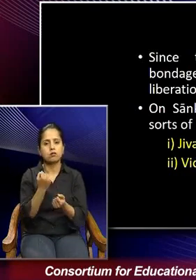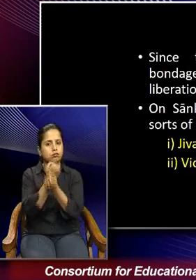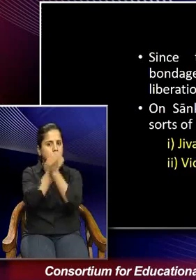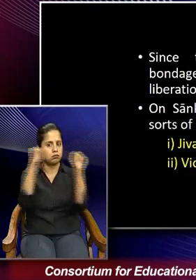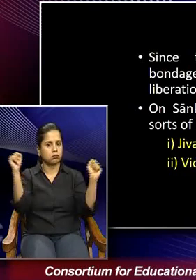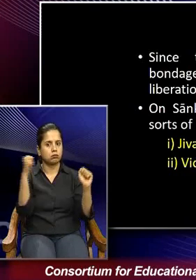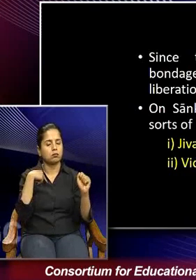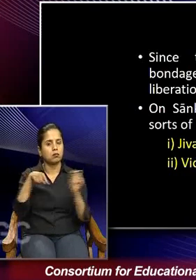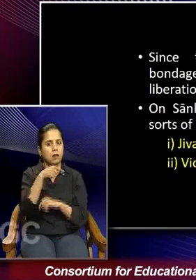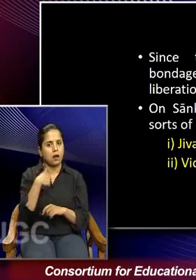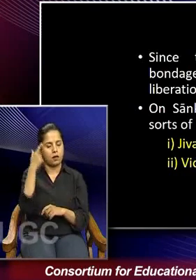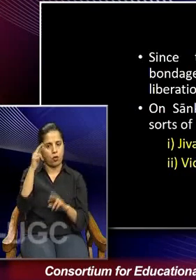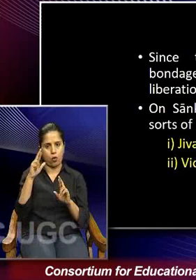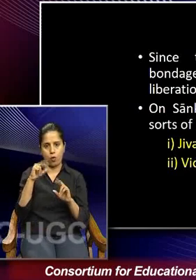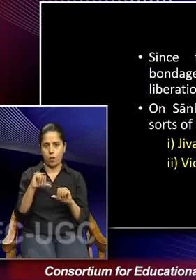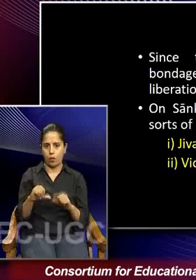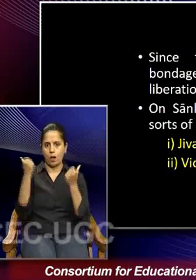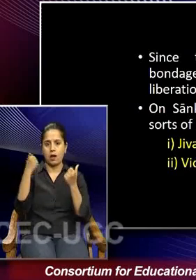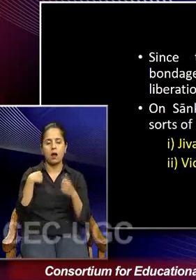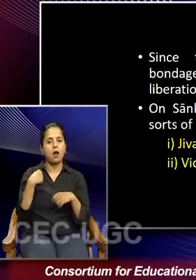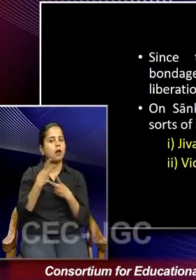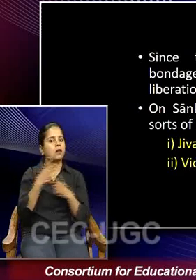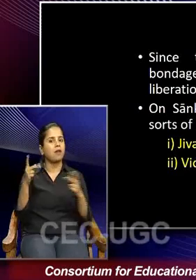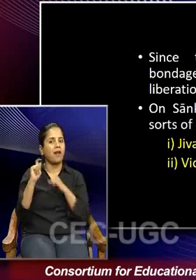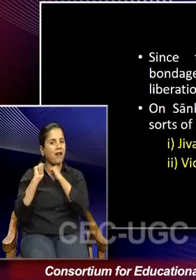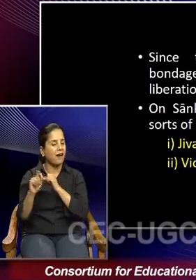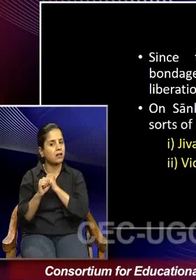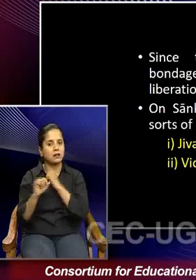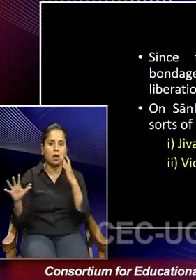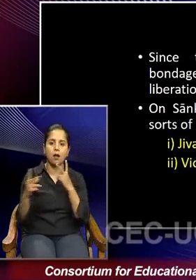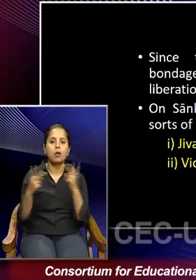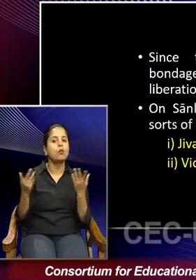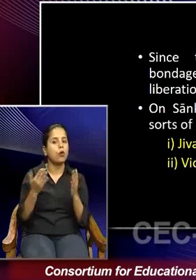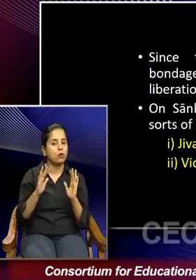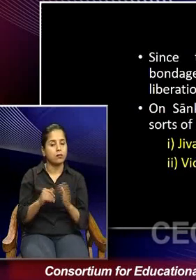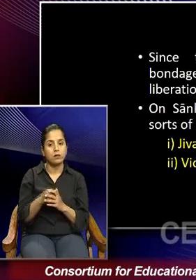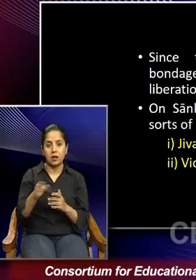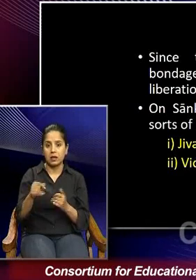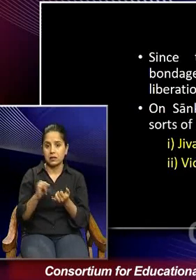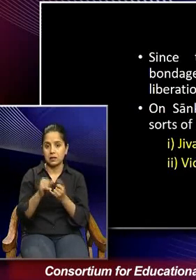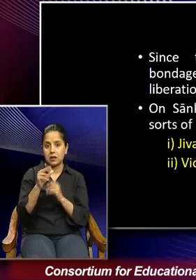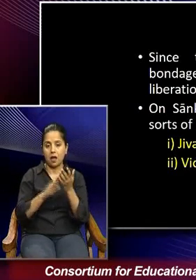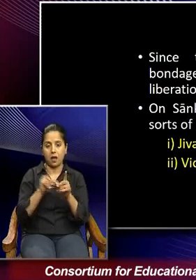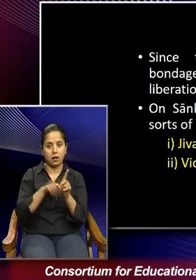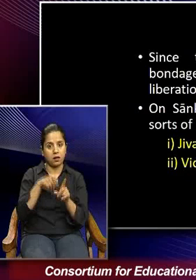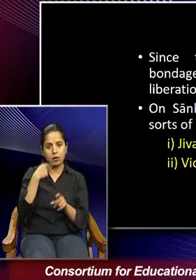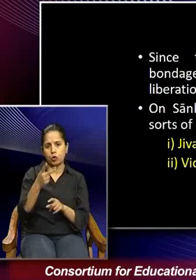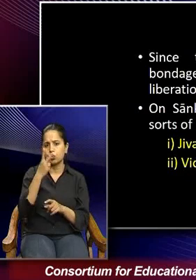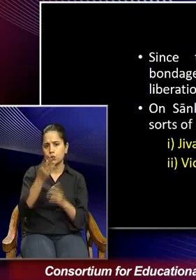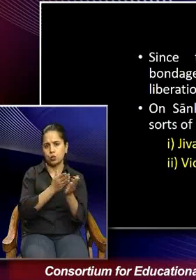liberation, emancipation or salvation. So, on Sāṅkhya account, there are 2 sorts